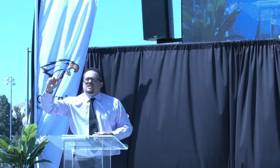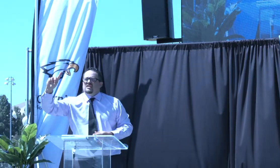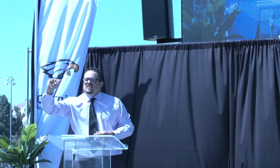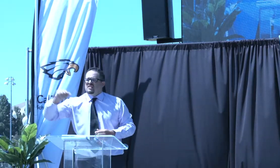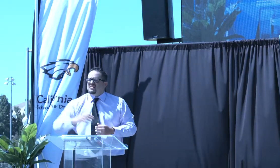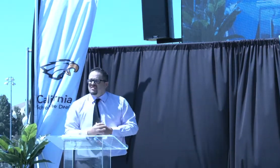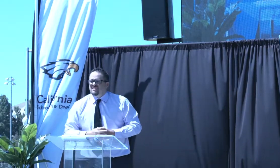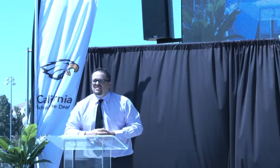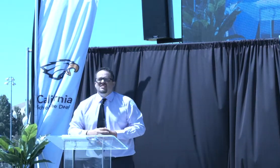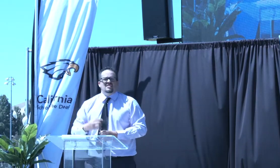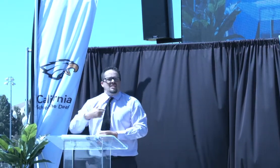Matilda.